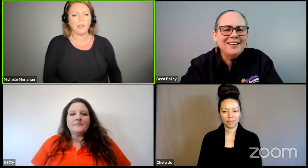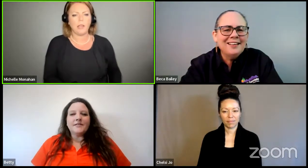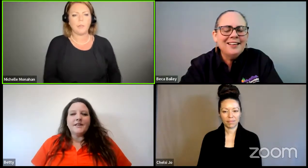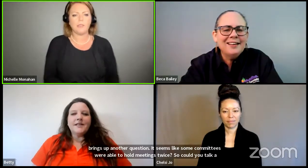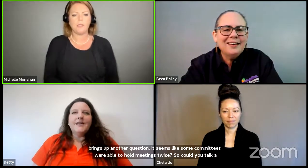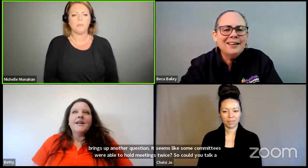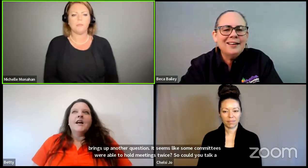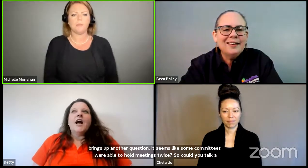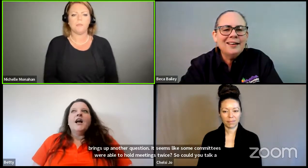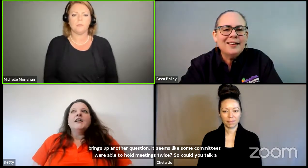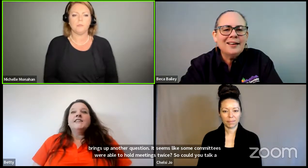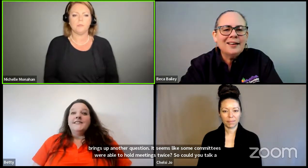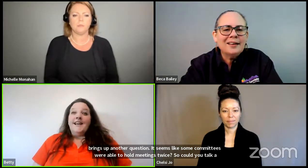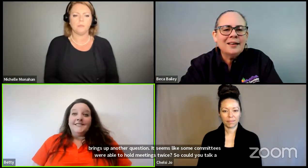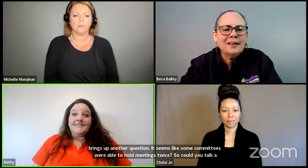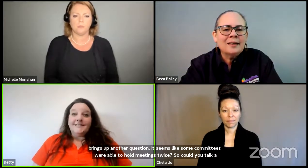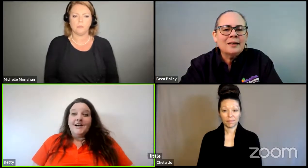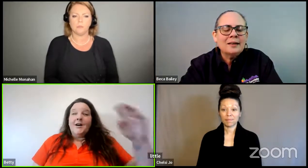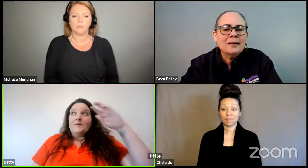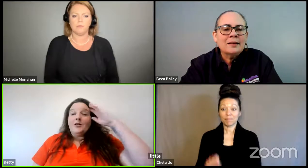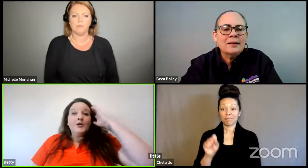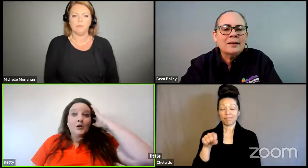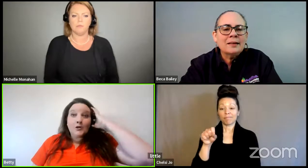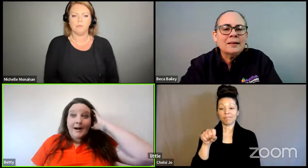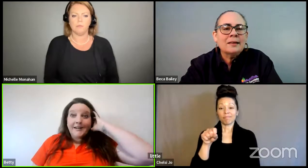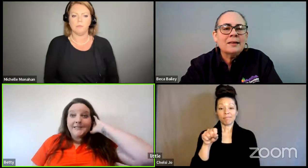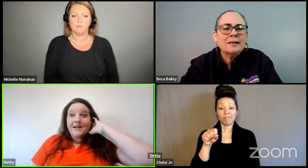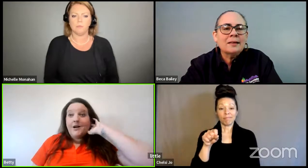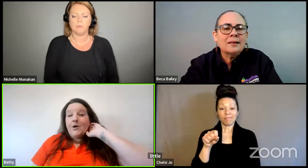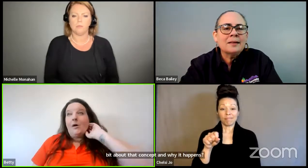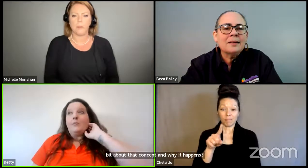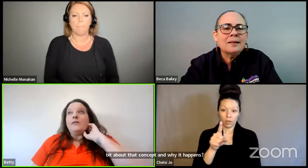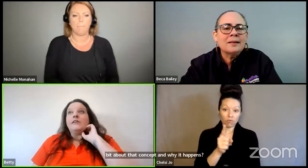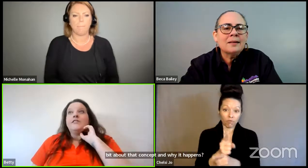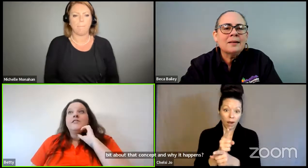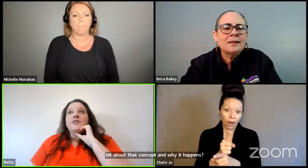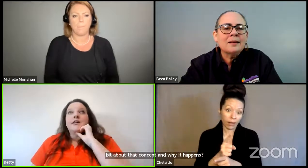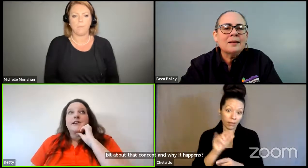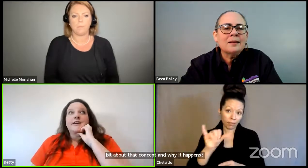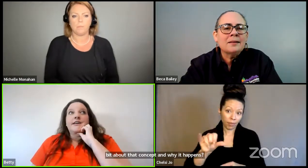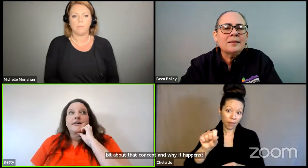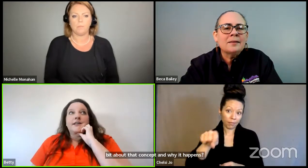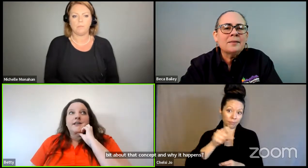concept and why it happens? Yes, you're correct.